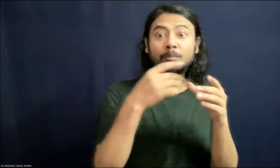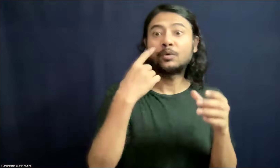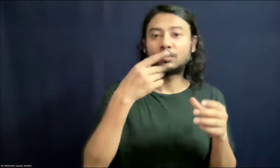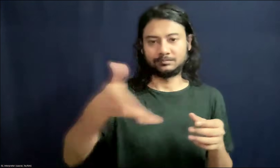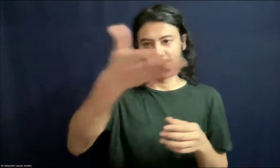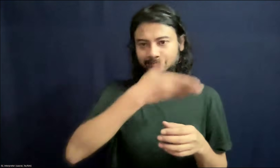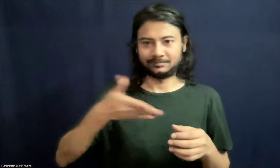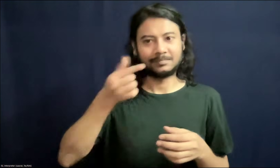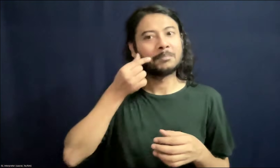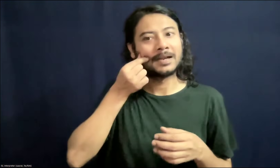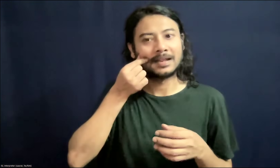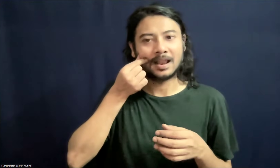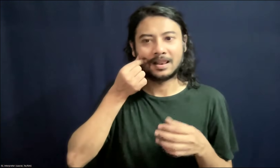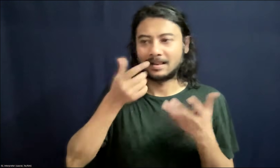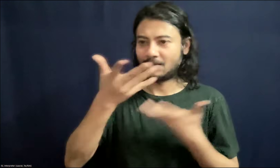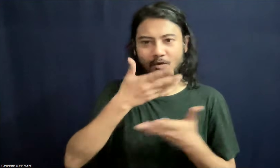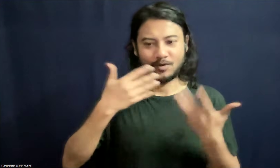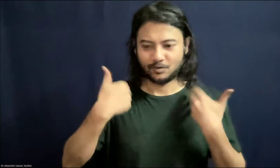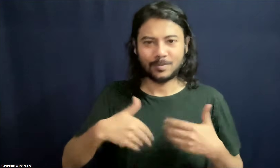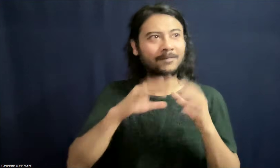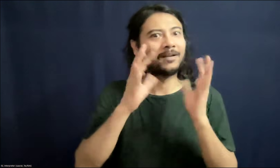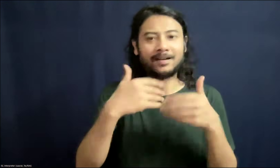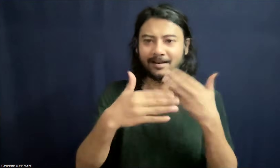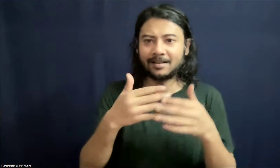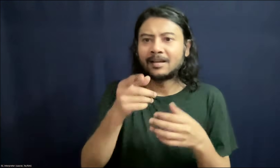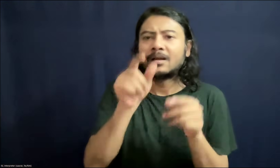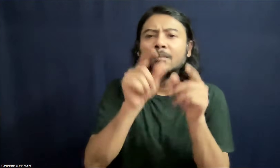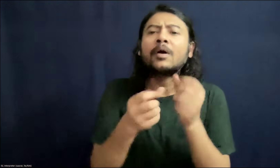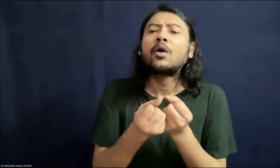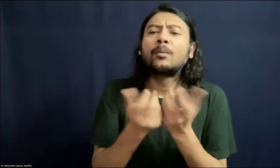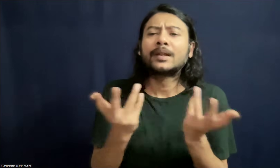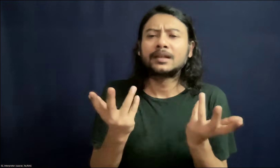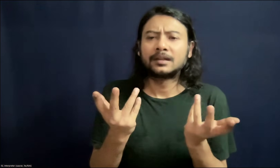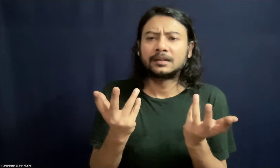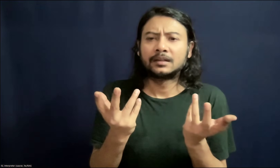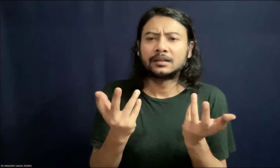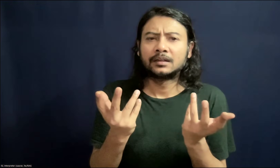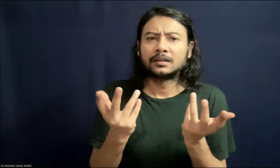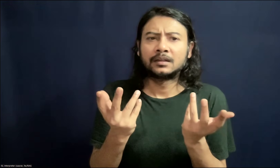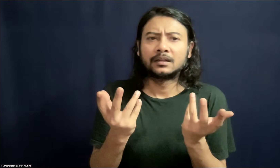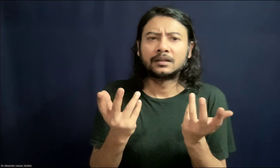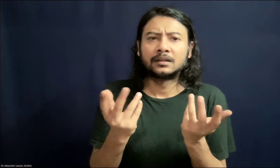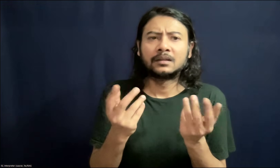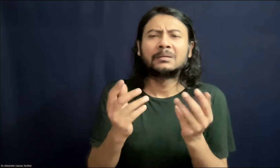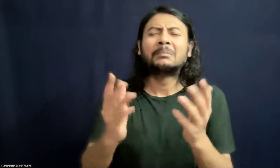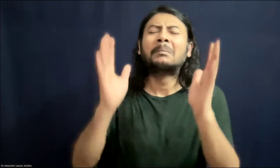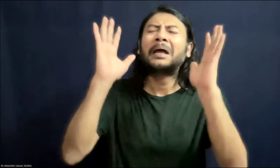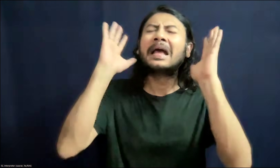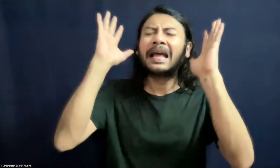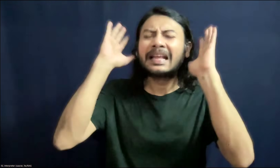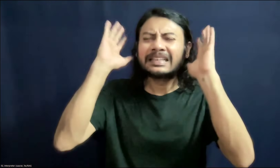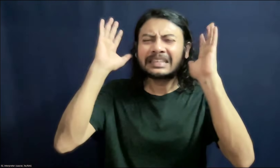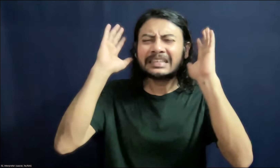world, there are millions of people, millions. We can't even count how many people are there. Similarly, in the